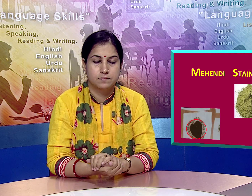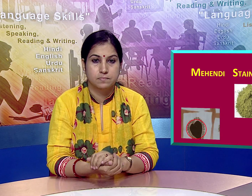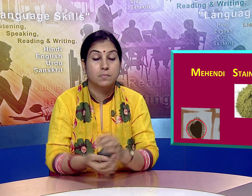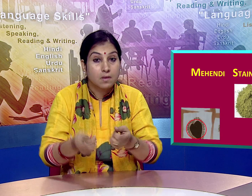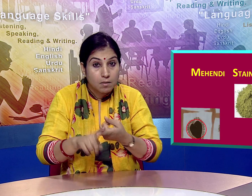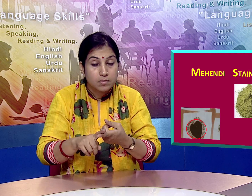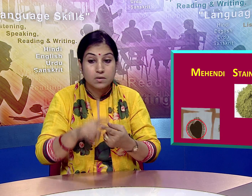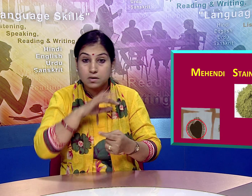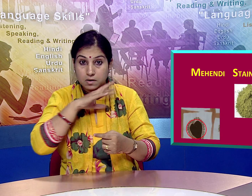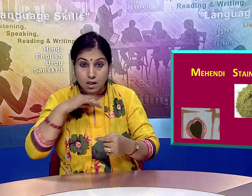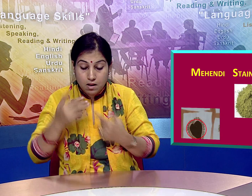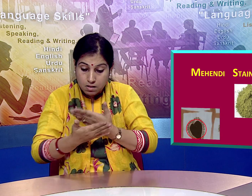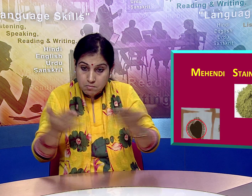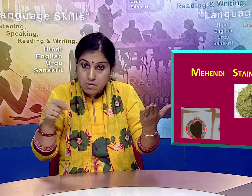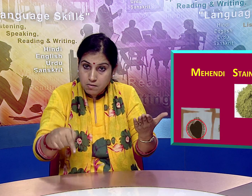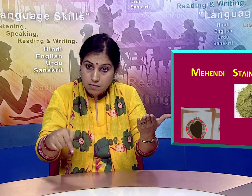In case of colored cotton clothes,